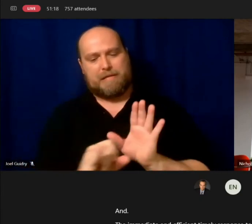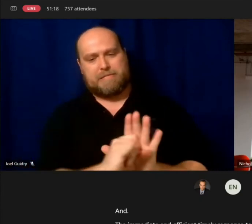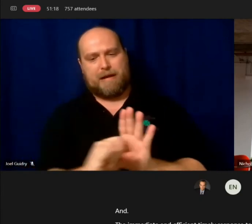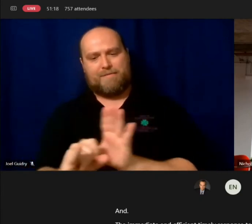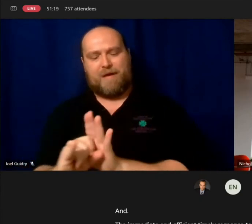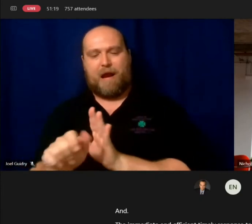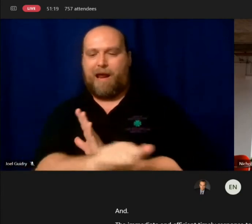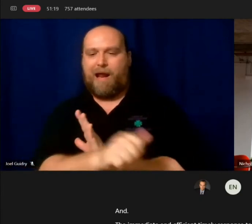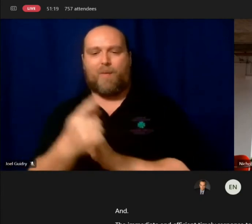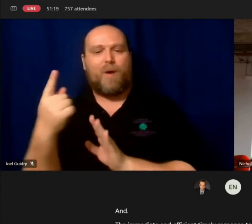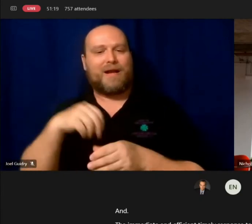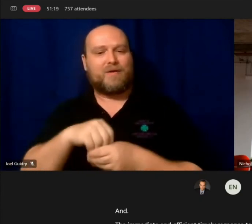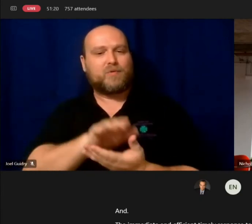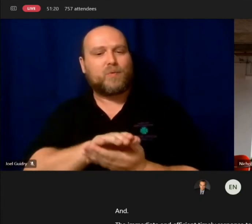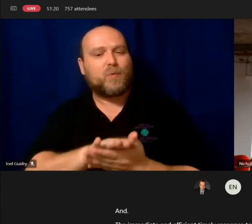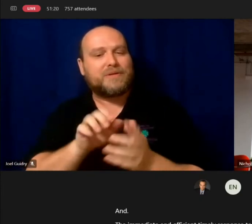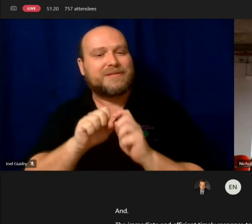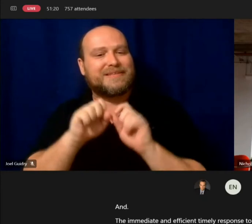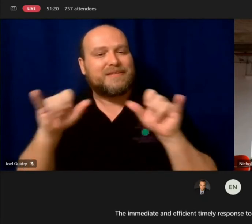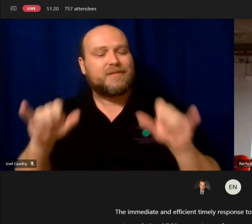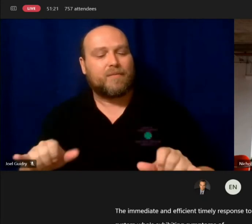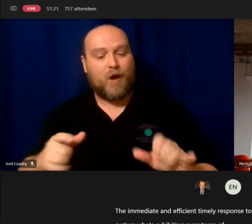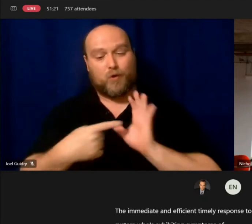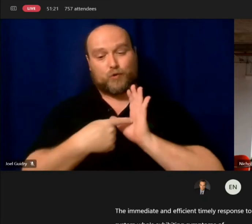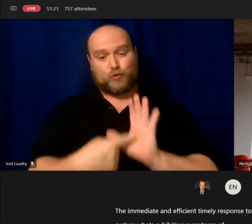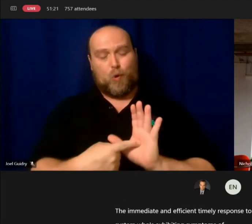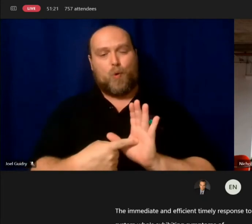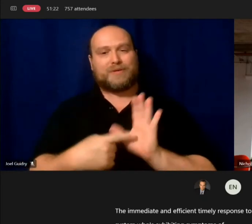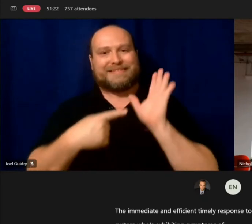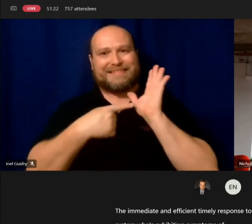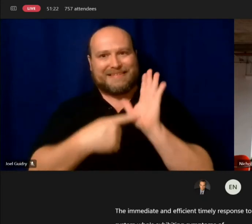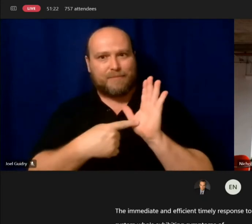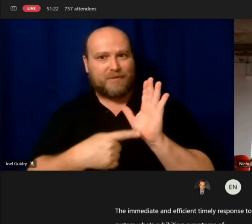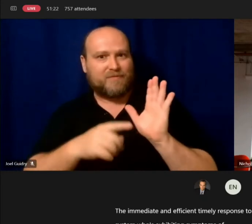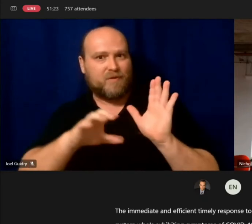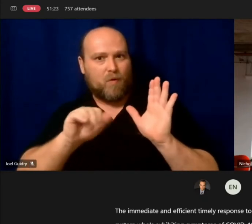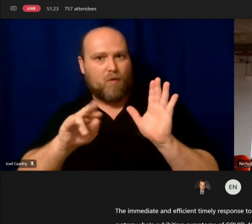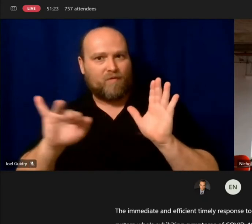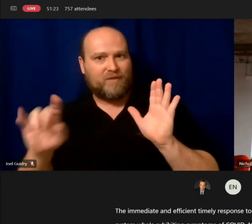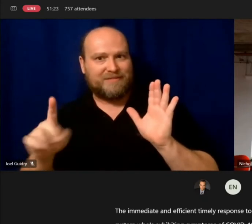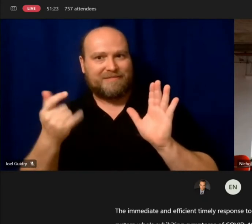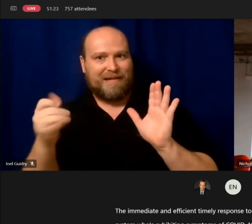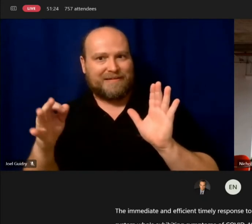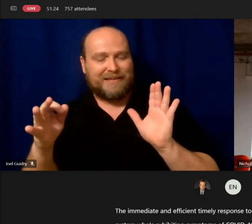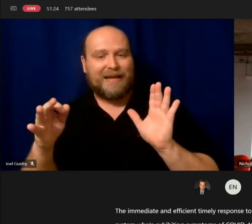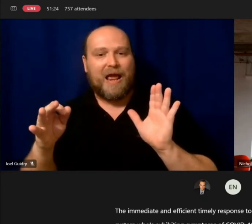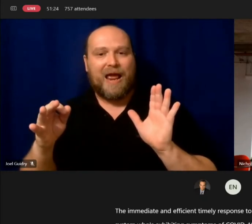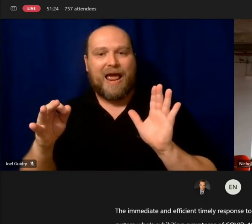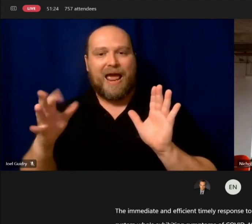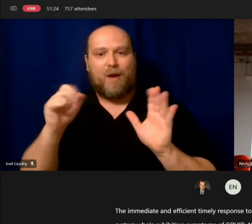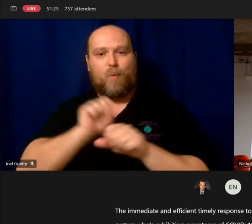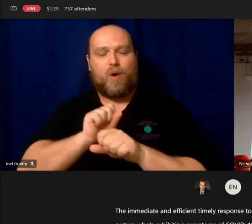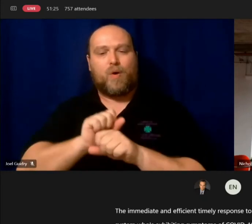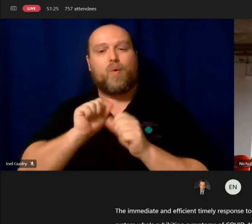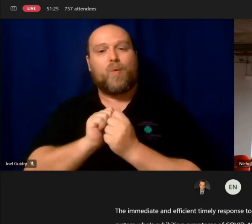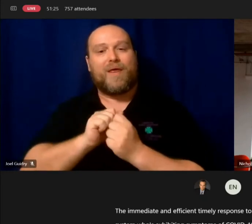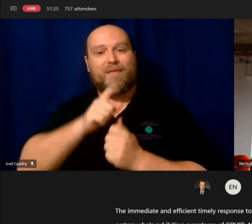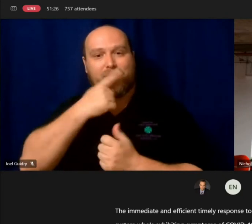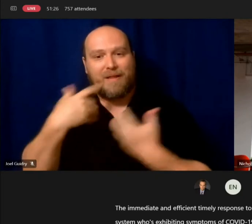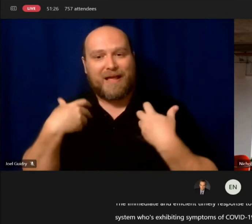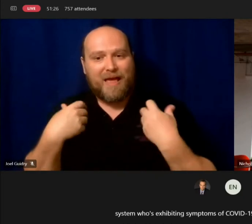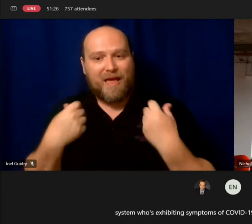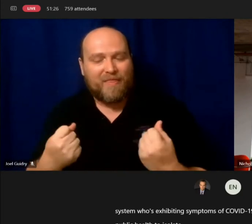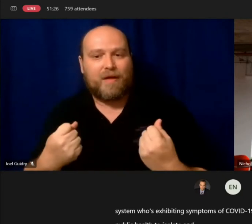exhibiting symptoms of COVID-19, and working in partnership with public health to isolate and or quarantine and